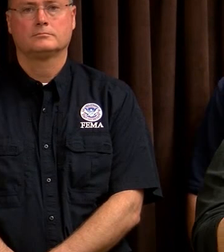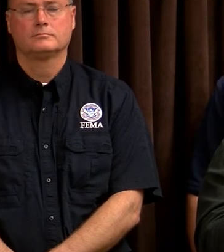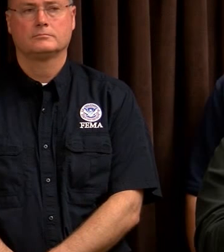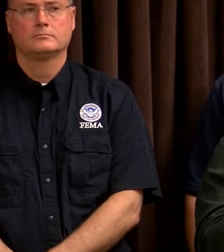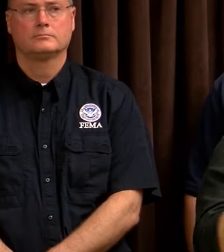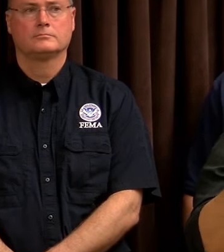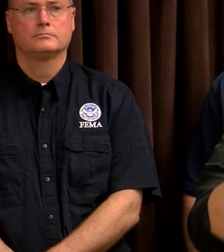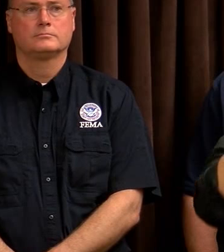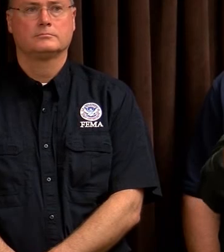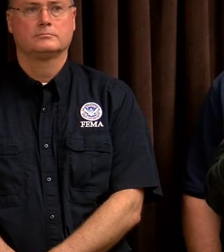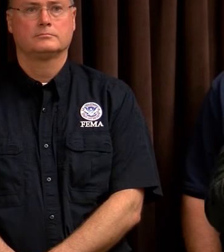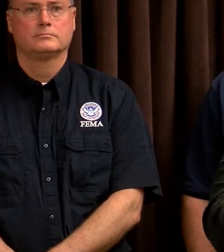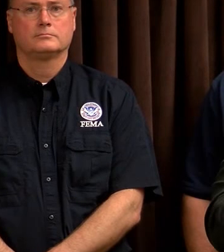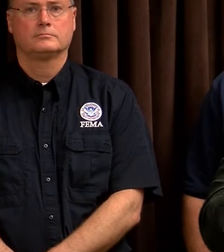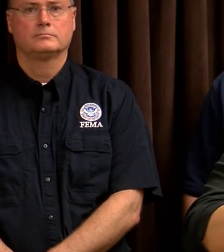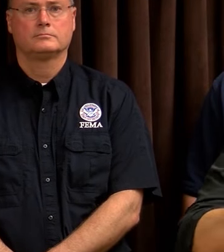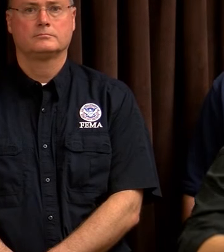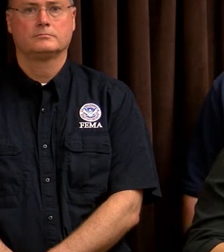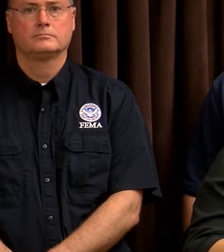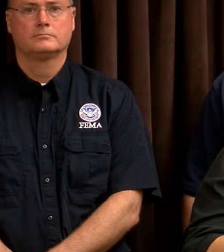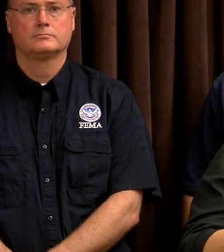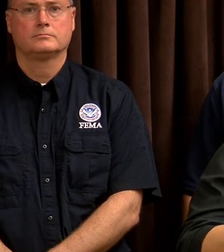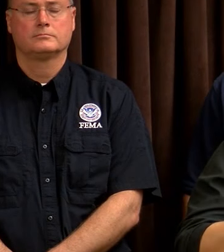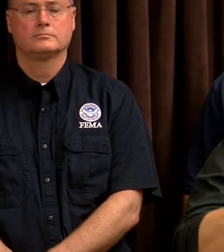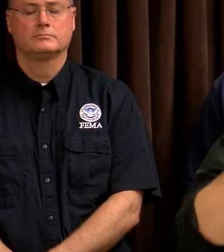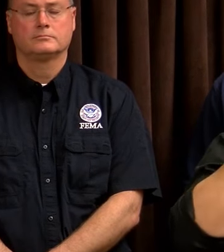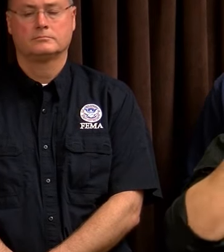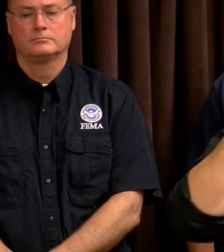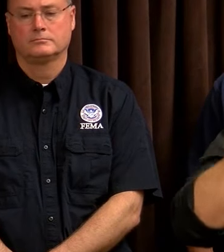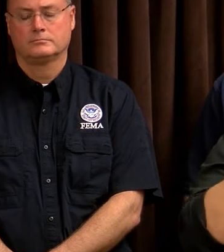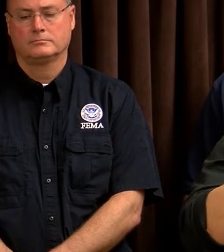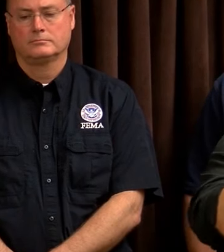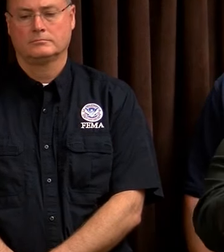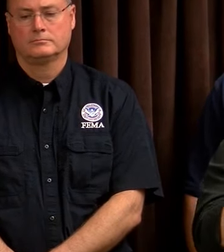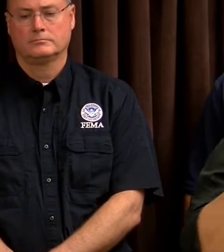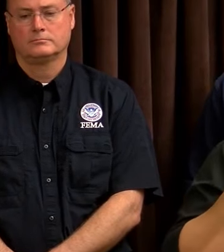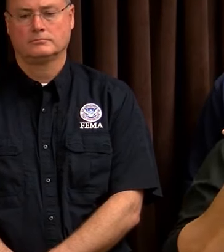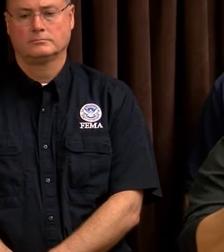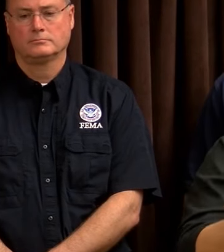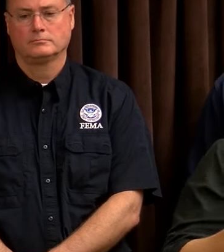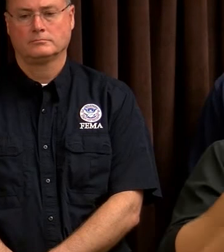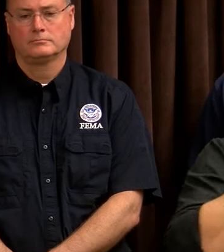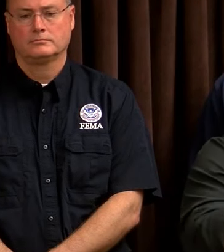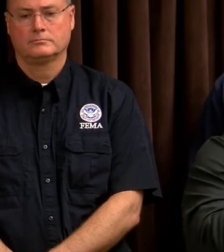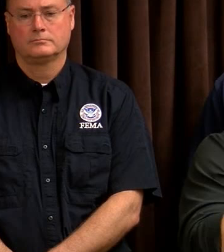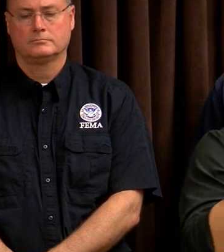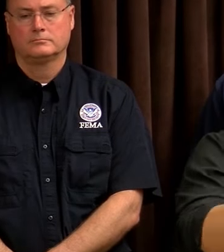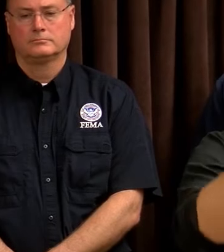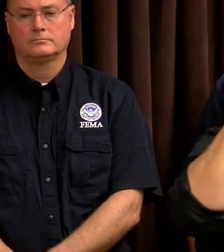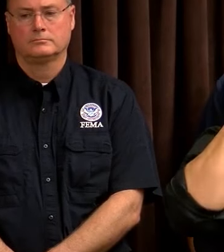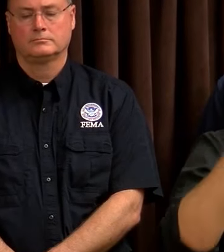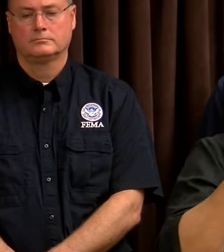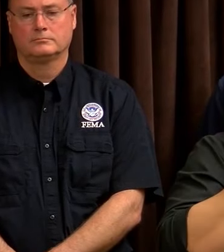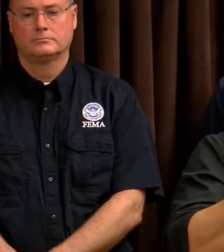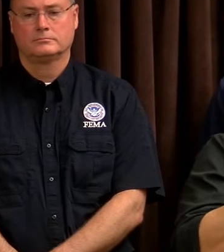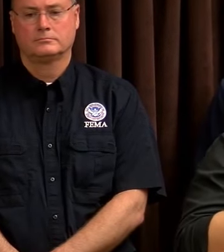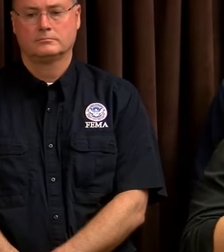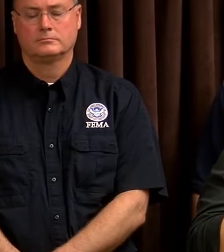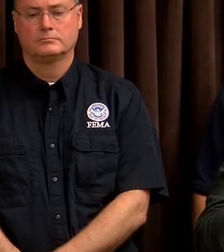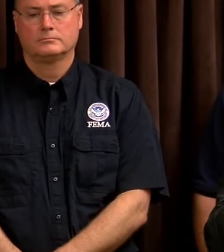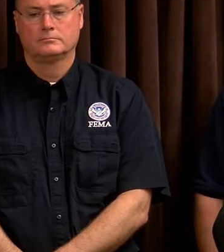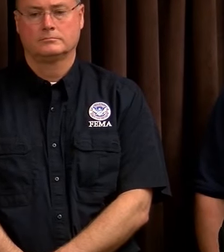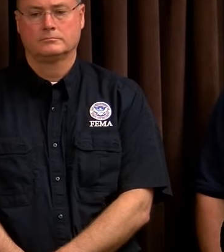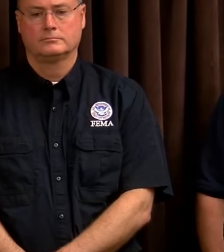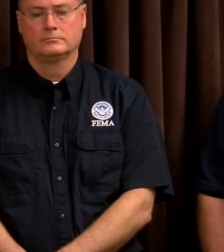mitigation efforts put in place to reduce future impacts of fires. We know that we've had quite a summer of